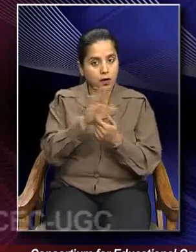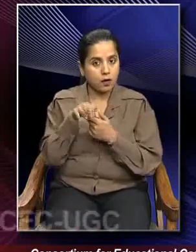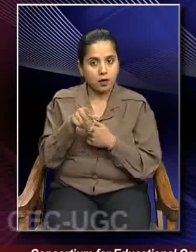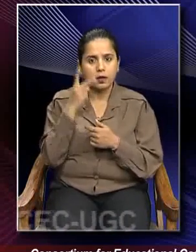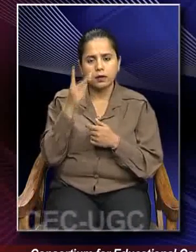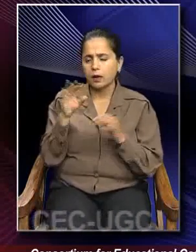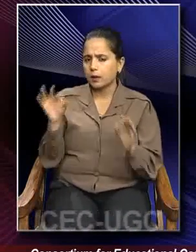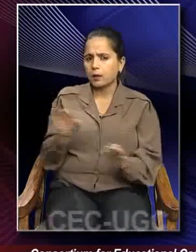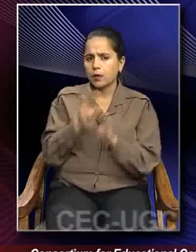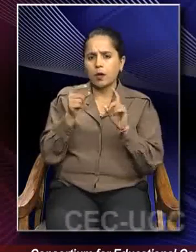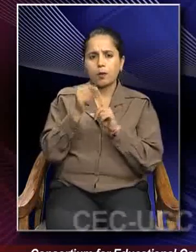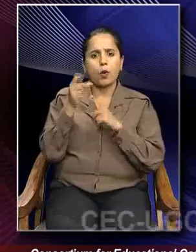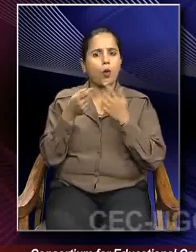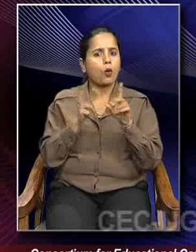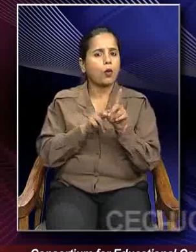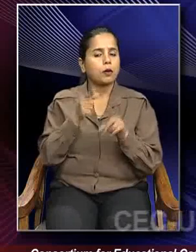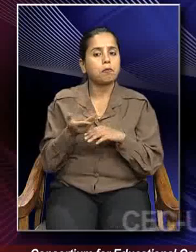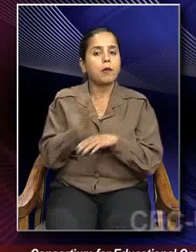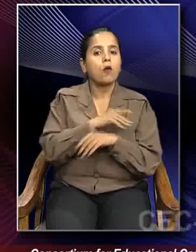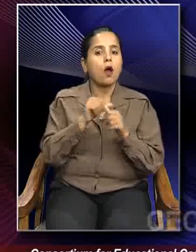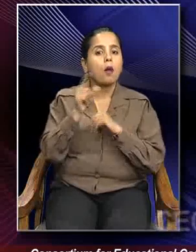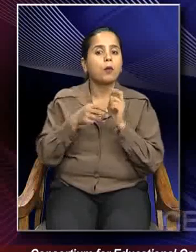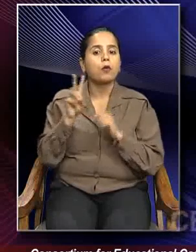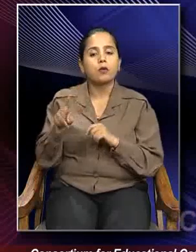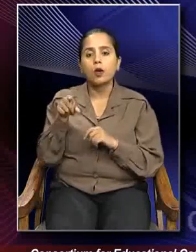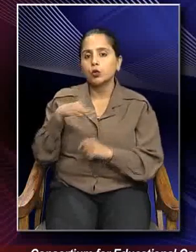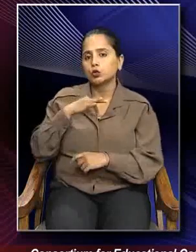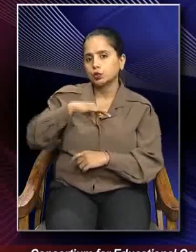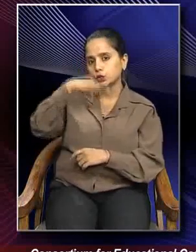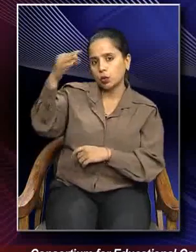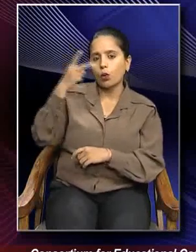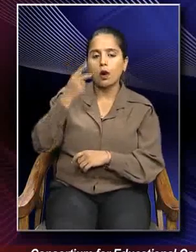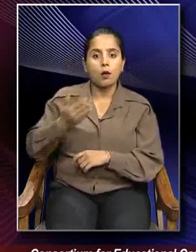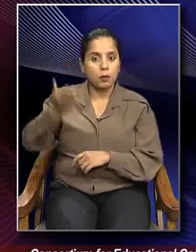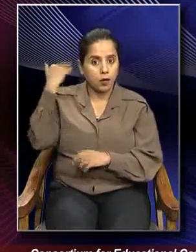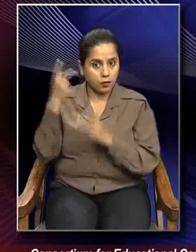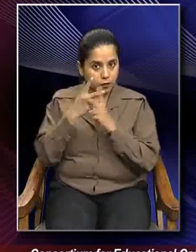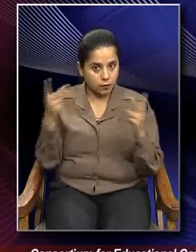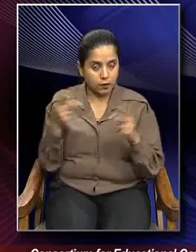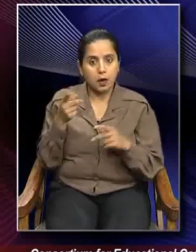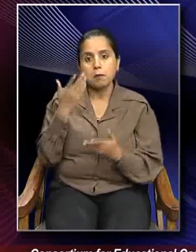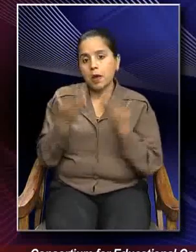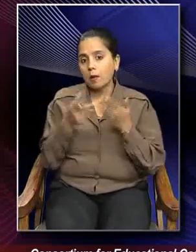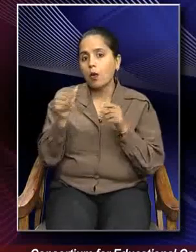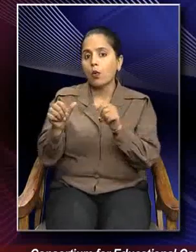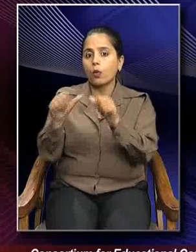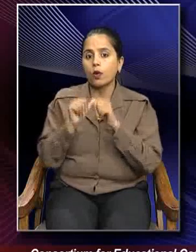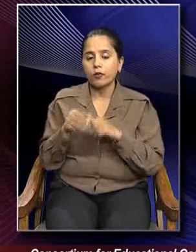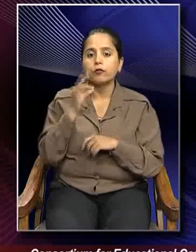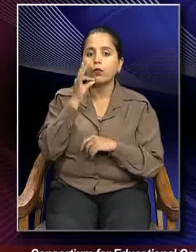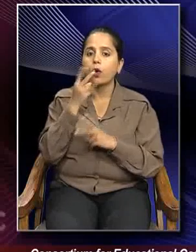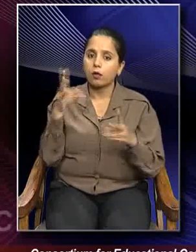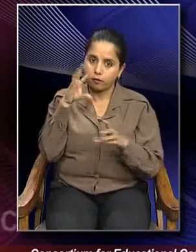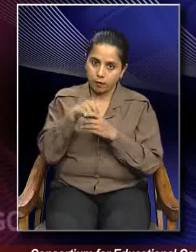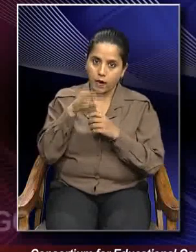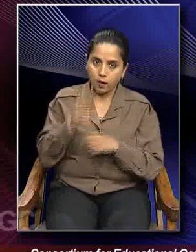unseen potency, which is the apurv in the soul of the agent, which yields fruit